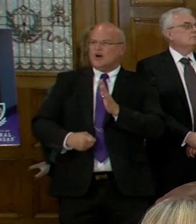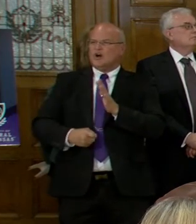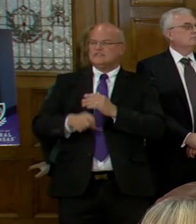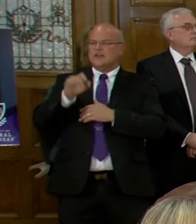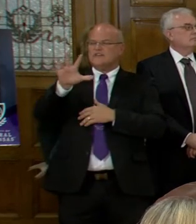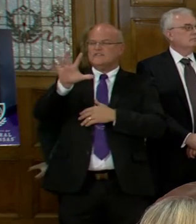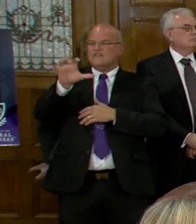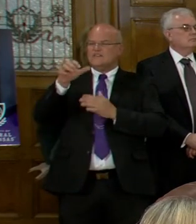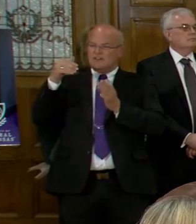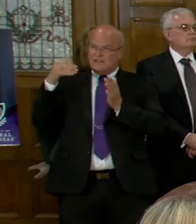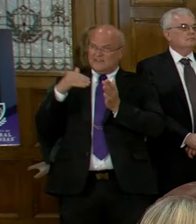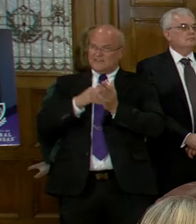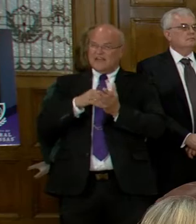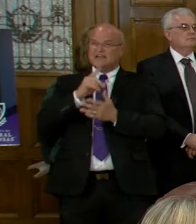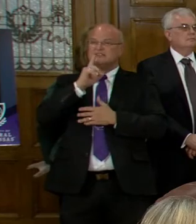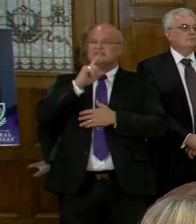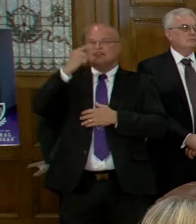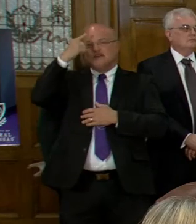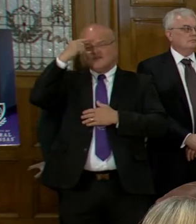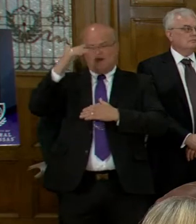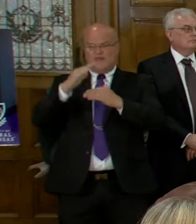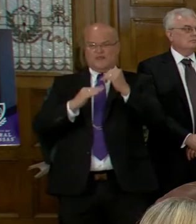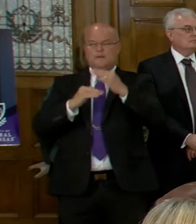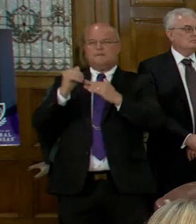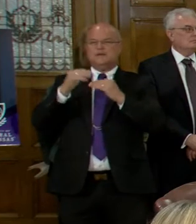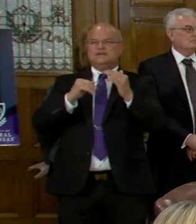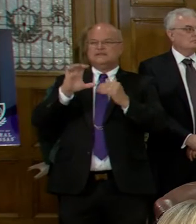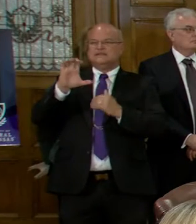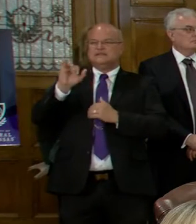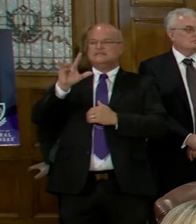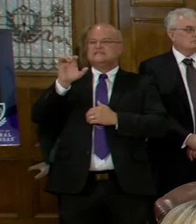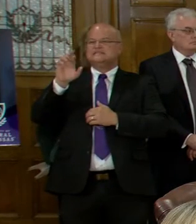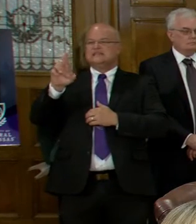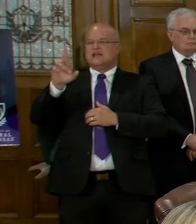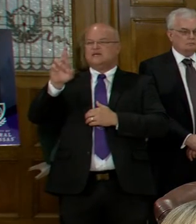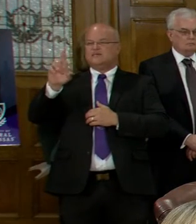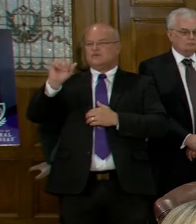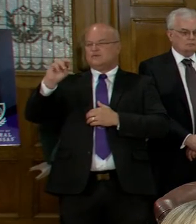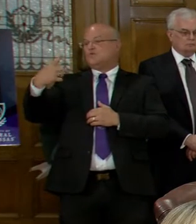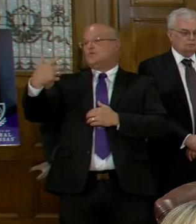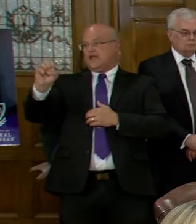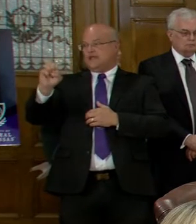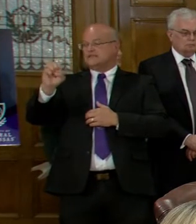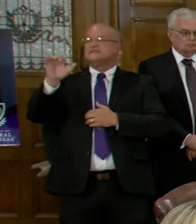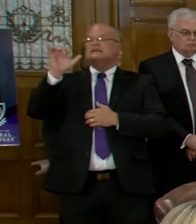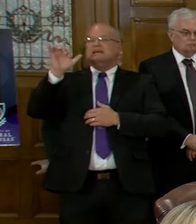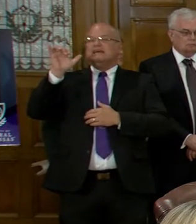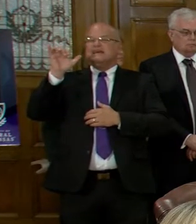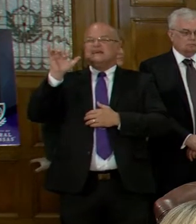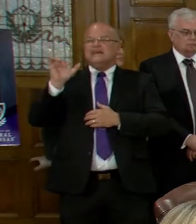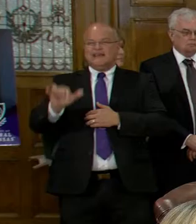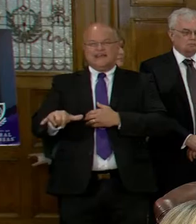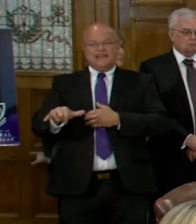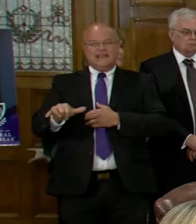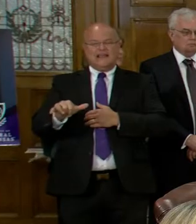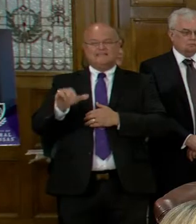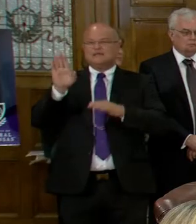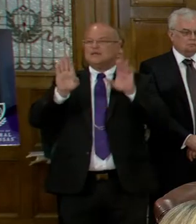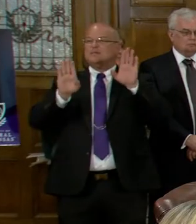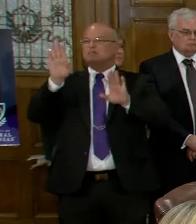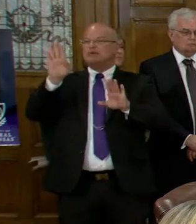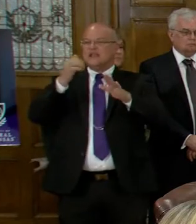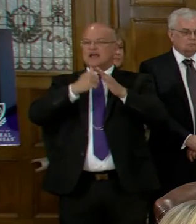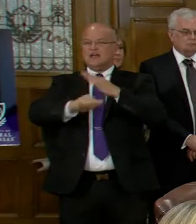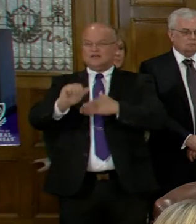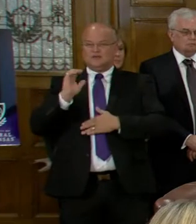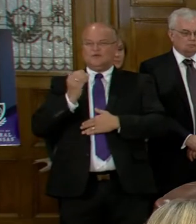the $500,000 is for the building of the cyber range. That will have to be bid out under